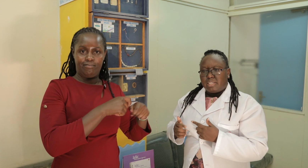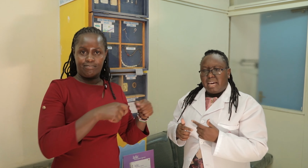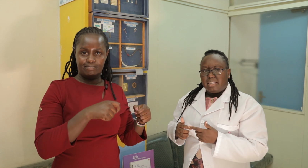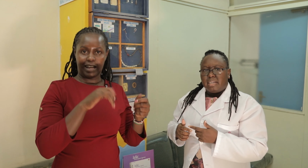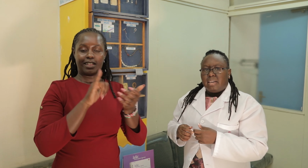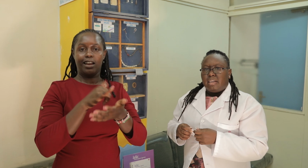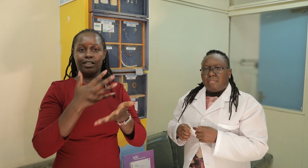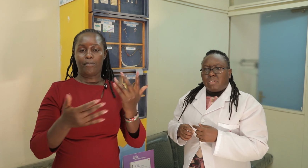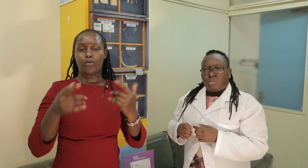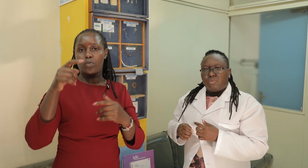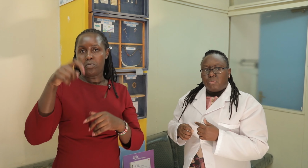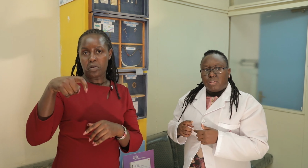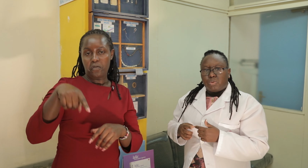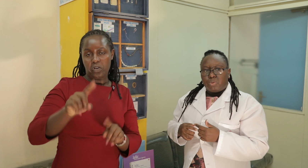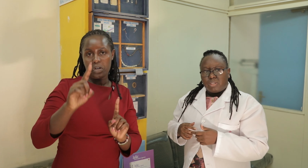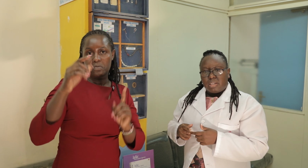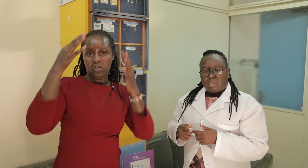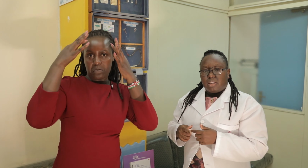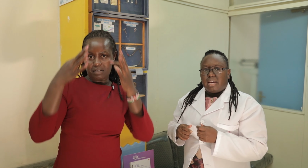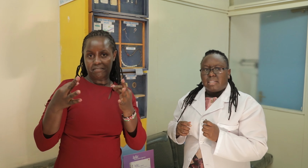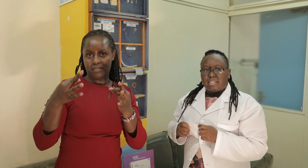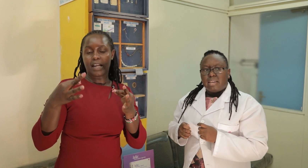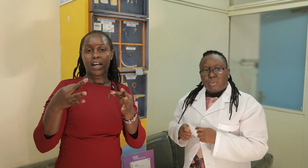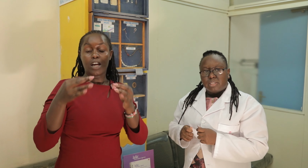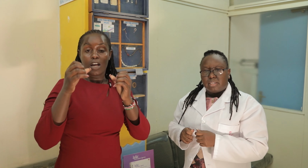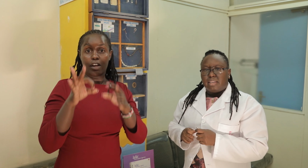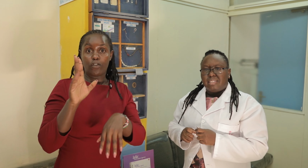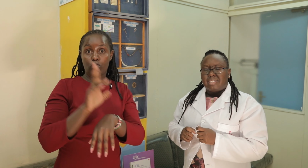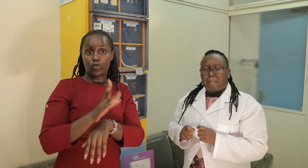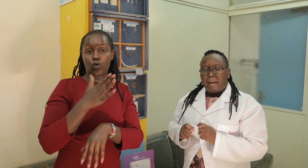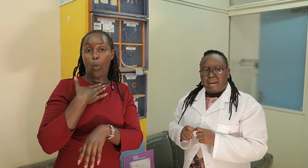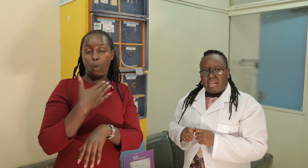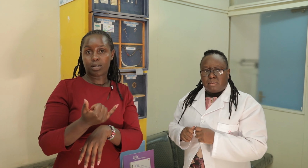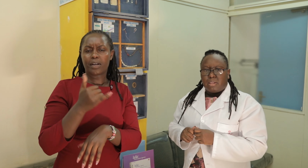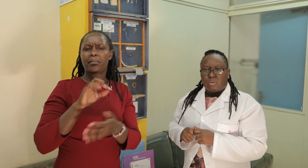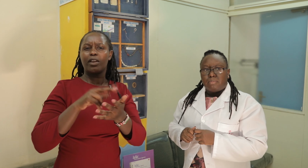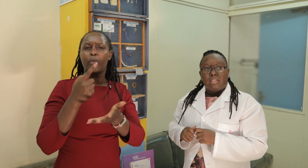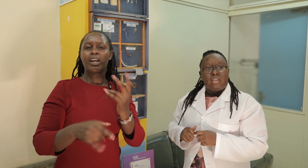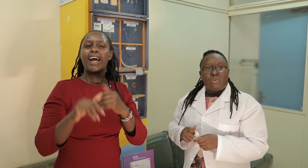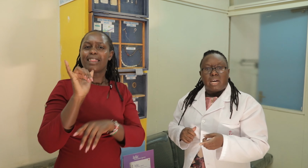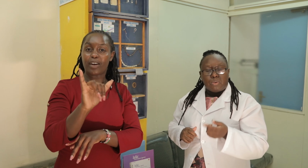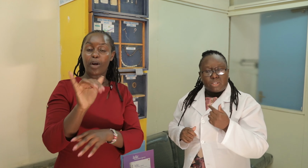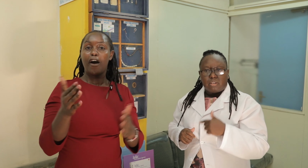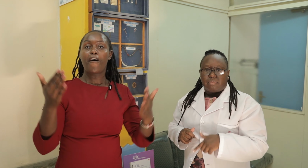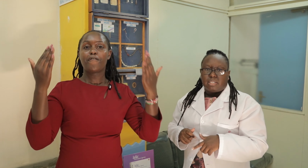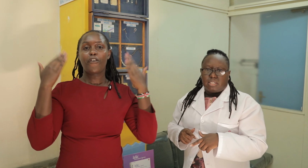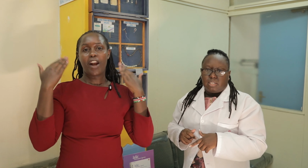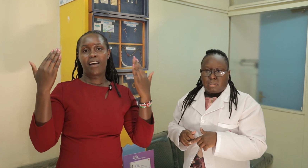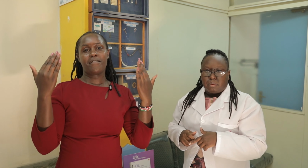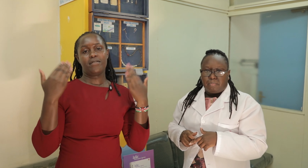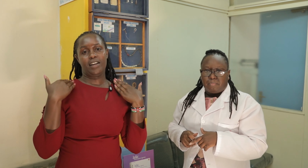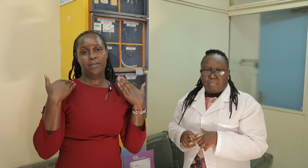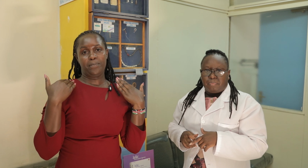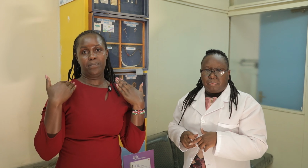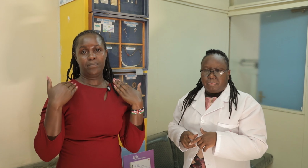need to decide if you want to use it, and it's a permanent method, meaning you cannot reverse